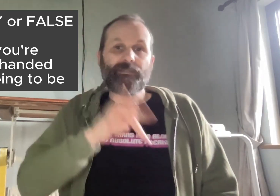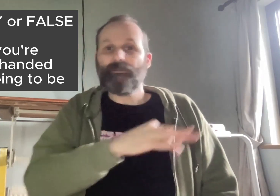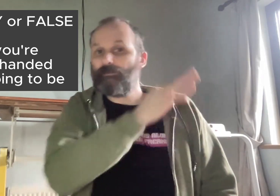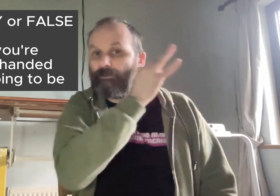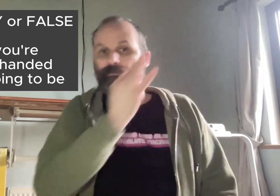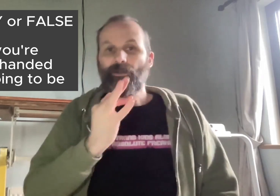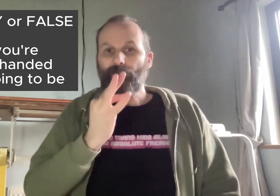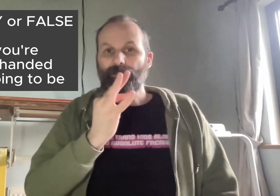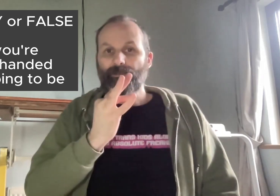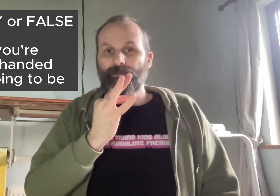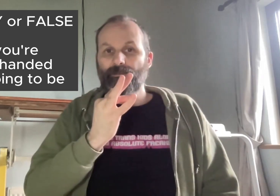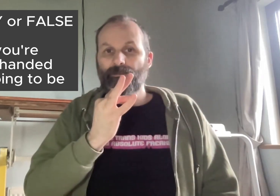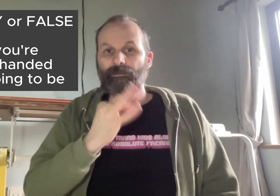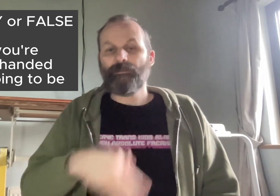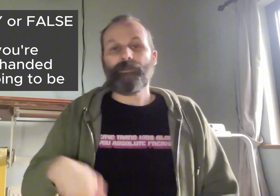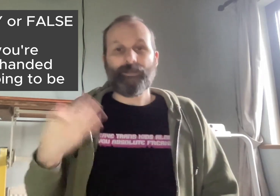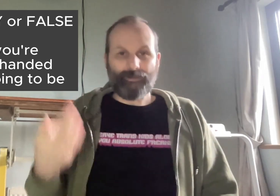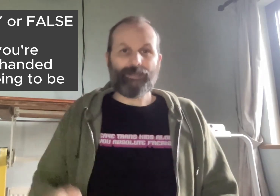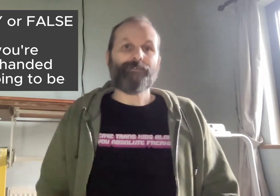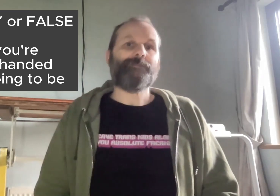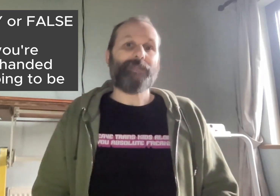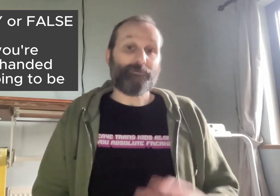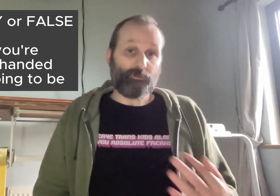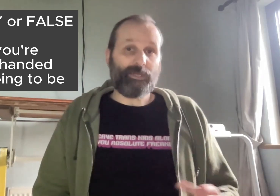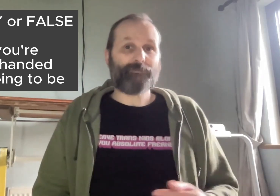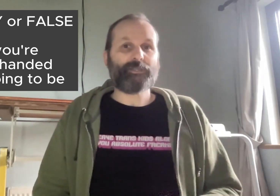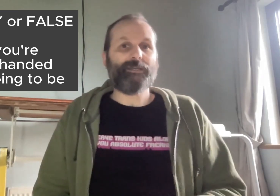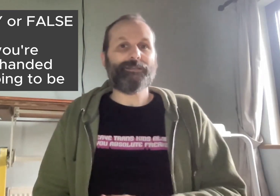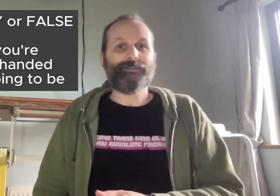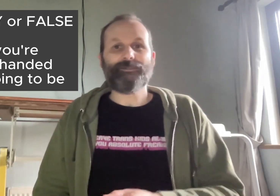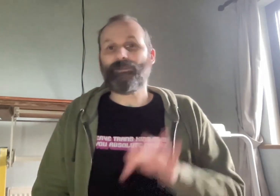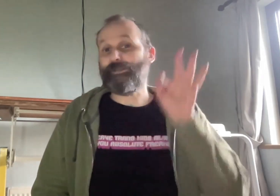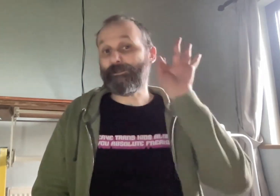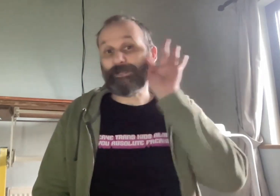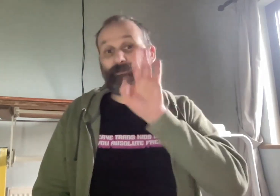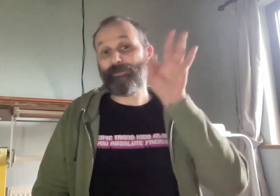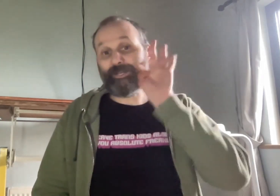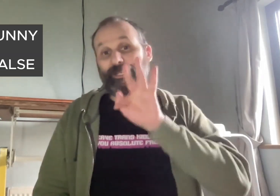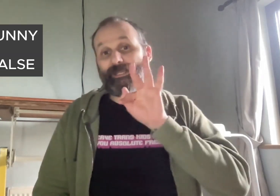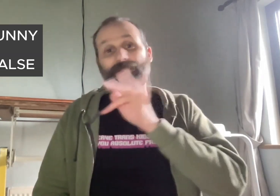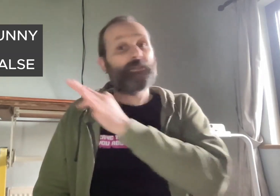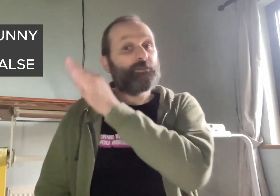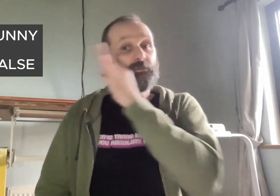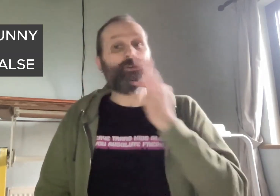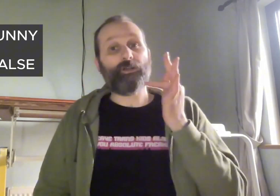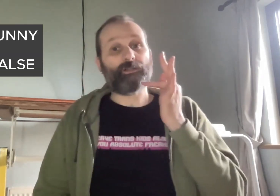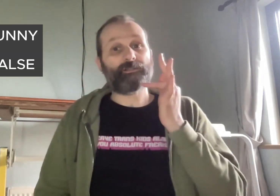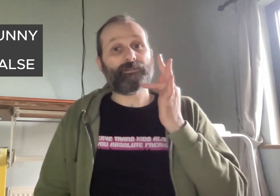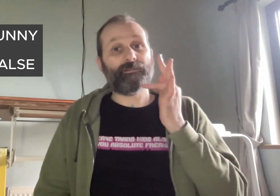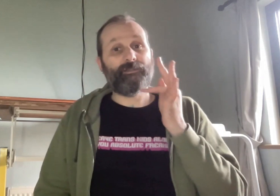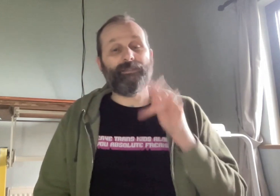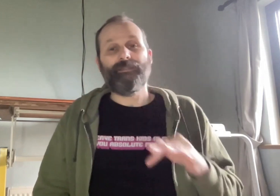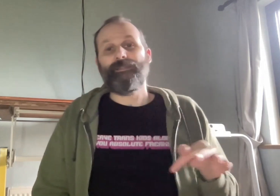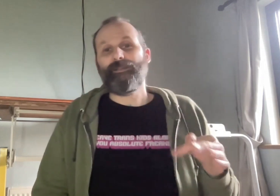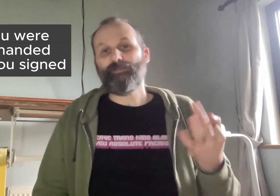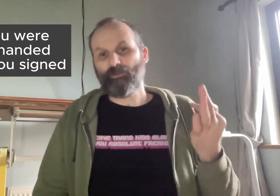funny, false, and then if you're left-handed, it's going to be funny, false. If you